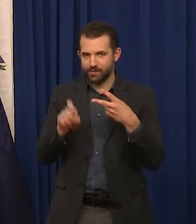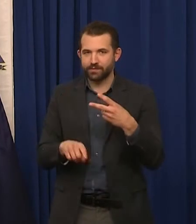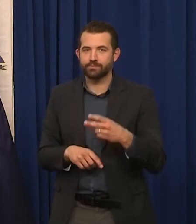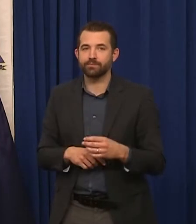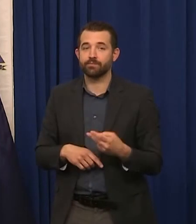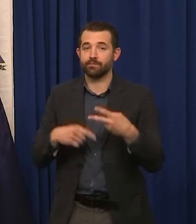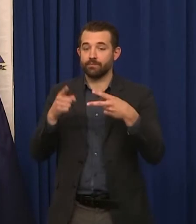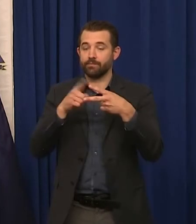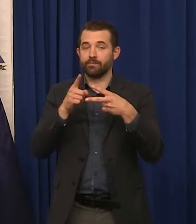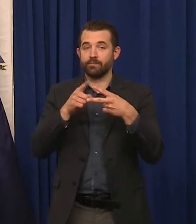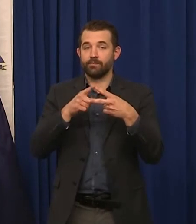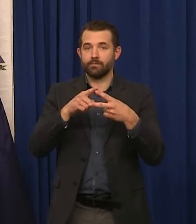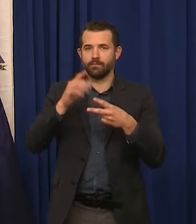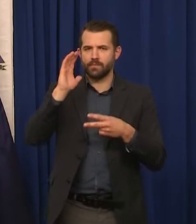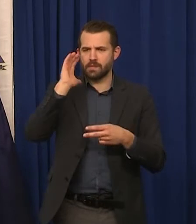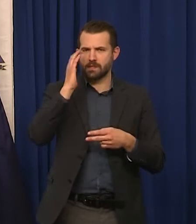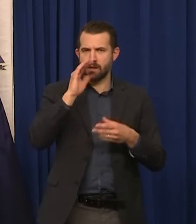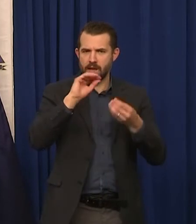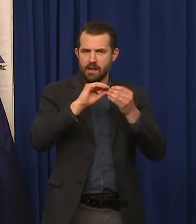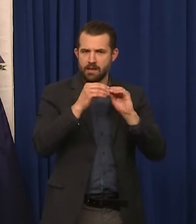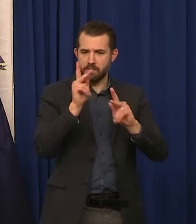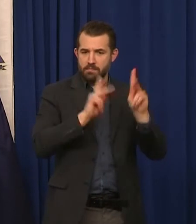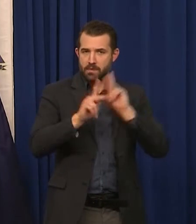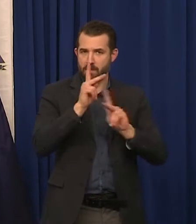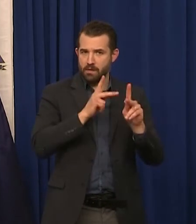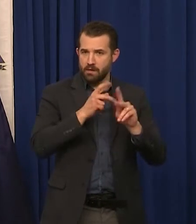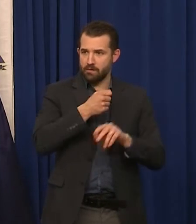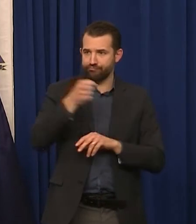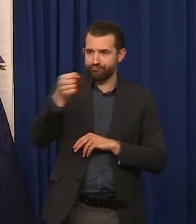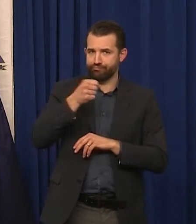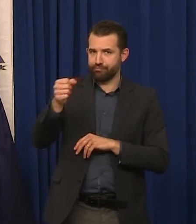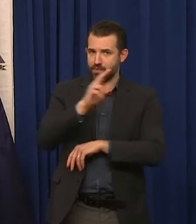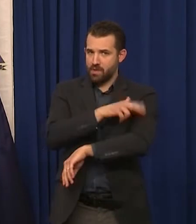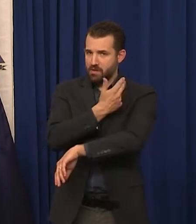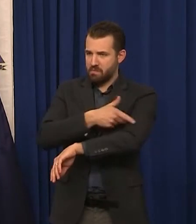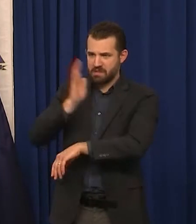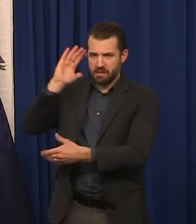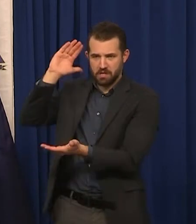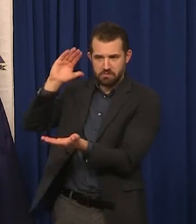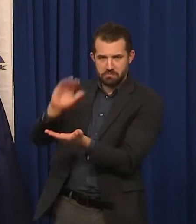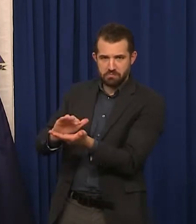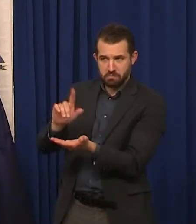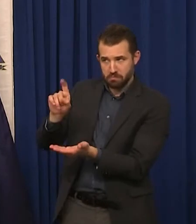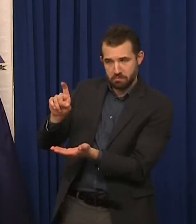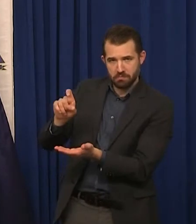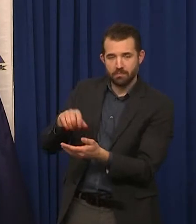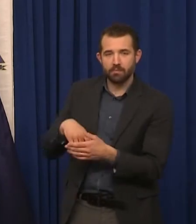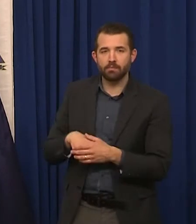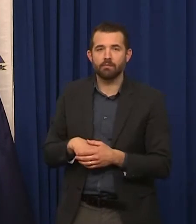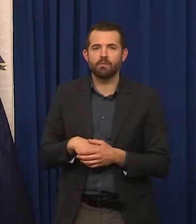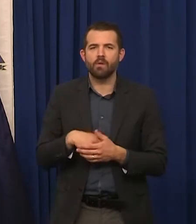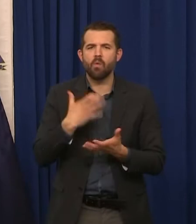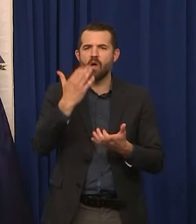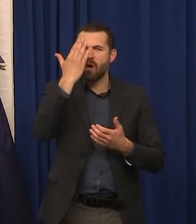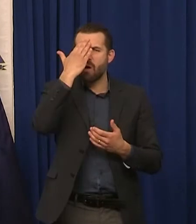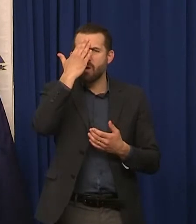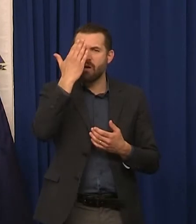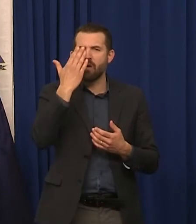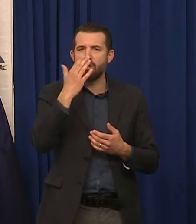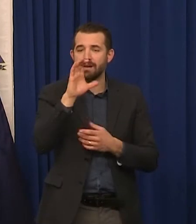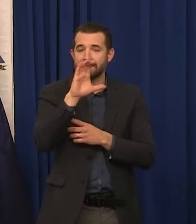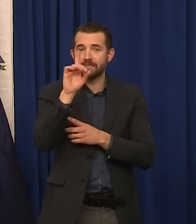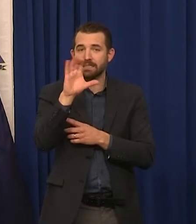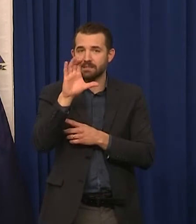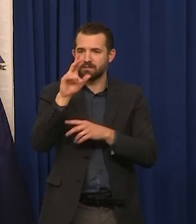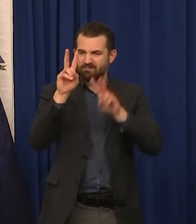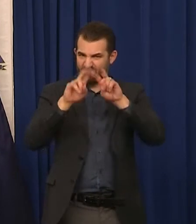hospitalizations are slowing in the state, and I want to know if the CDC is reading anything into that trend and if you are factoring